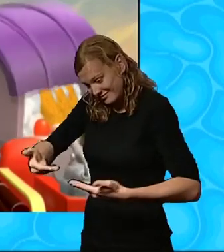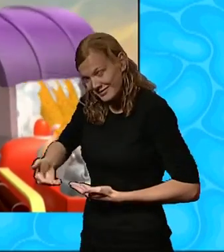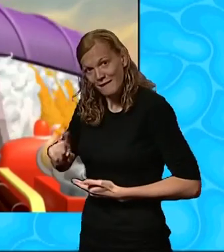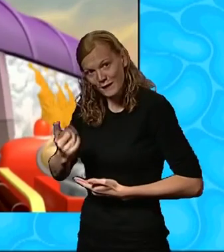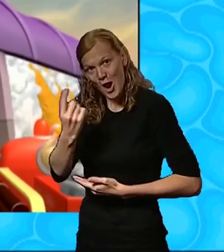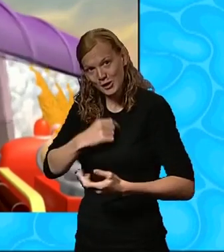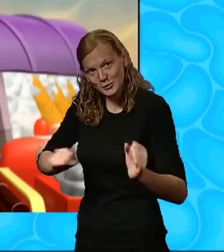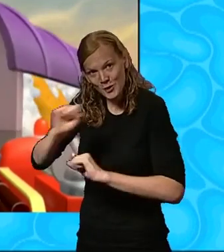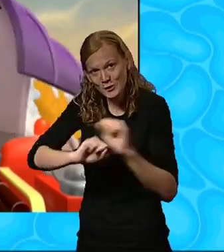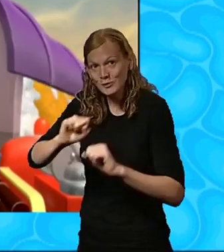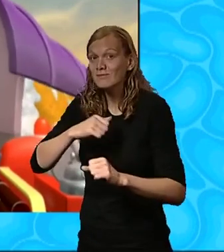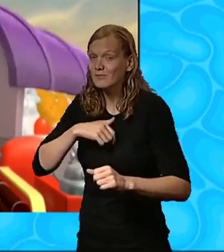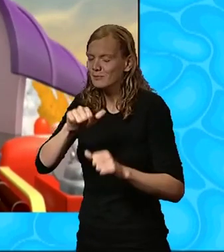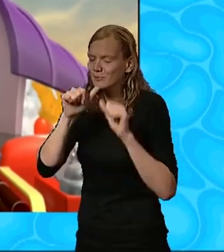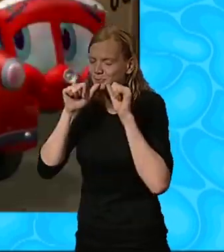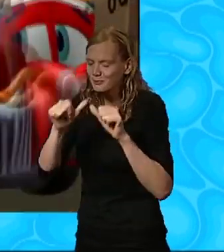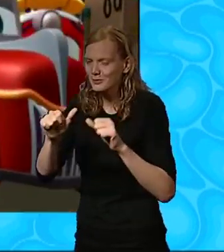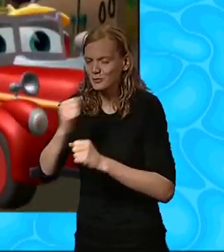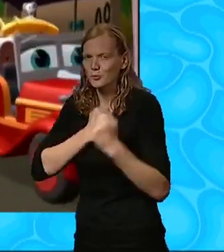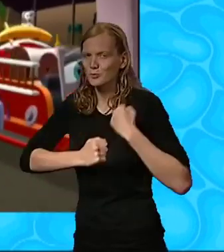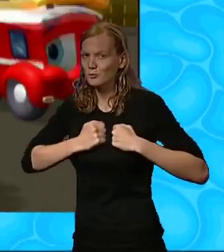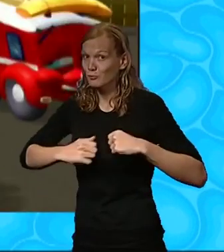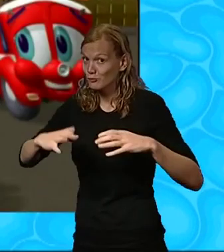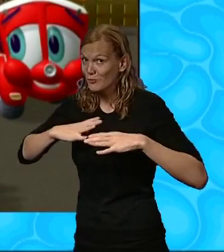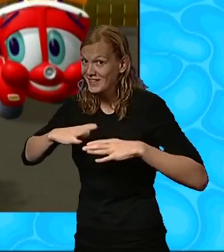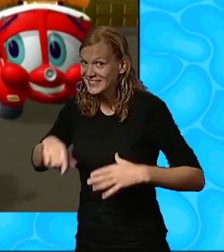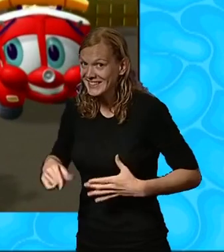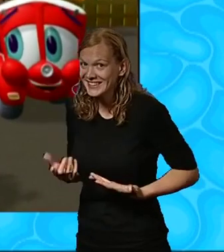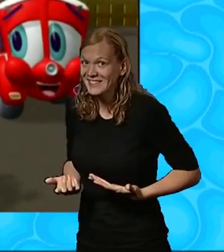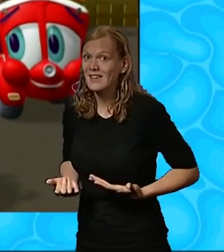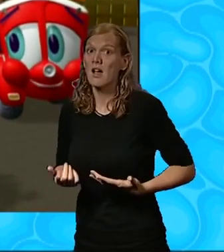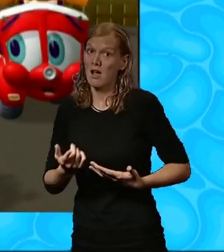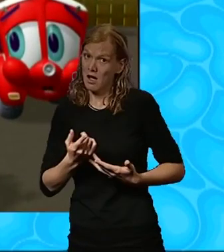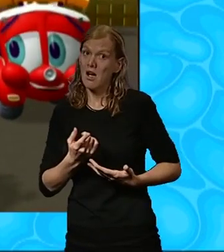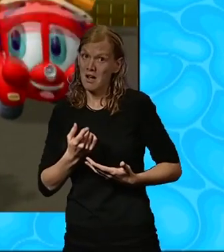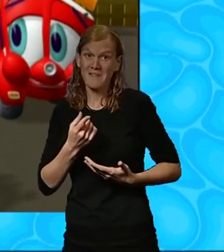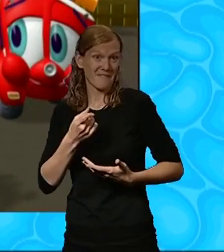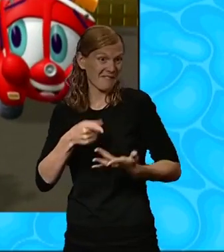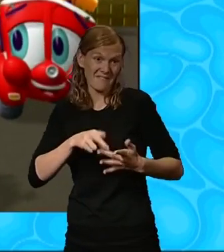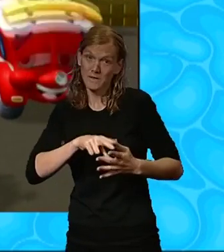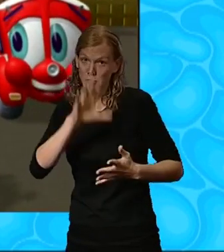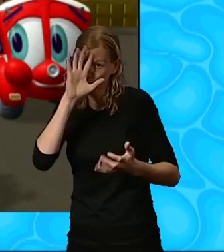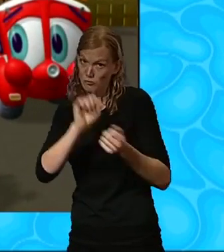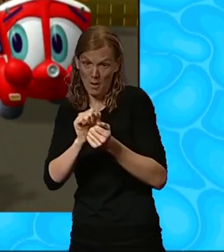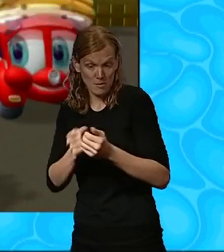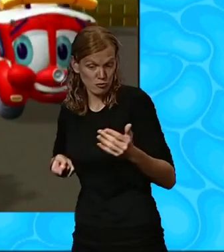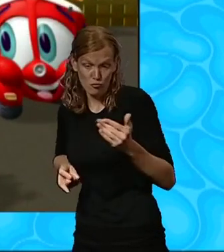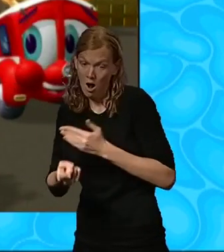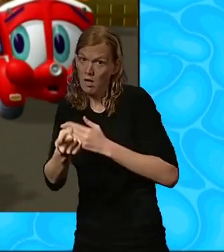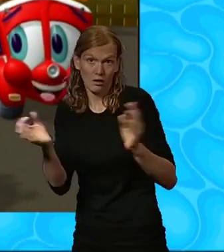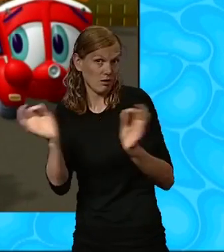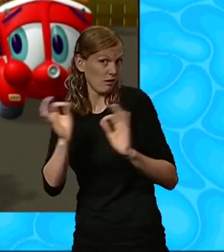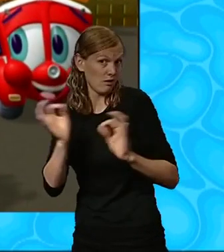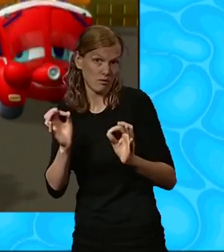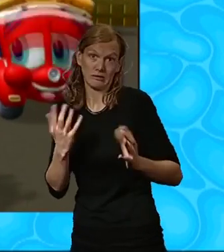I've got your favourite soap all ready for you. Chief, if it wasn't for you remembering about that tunnel, we could